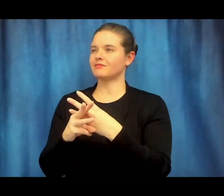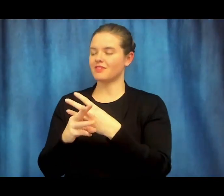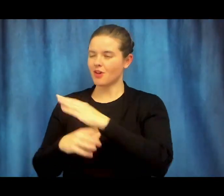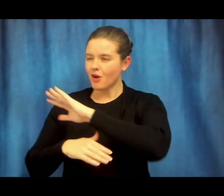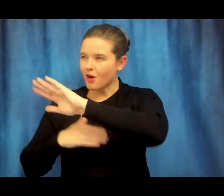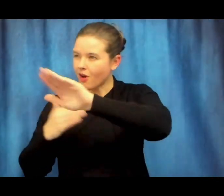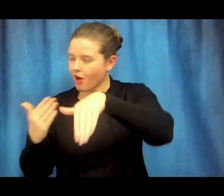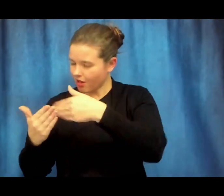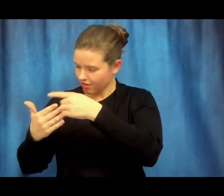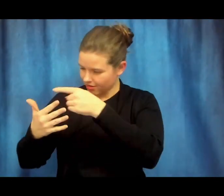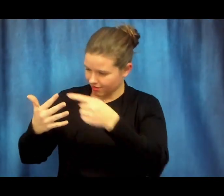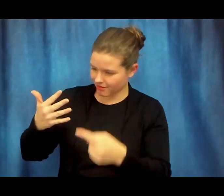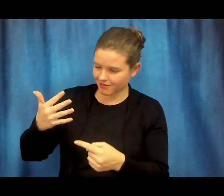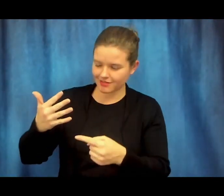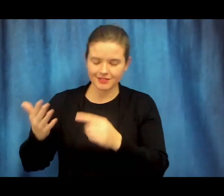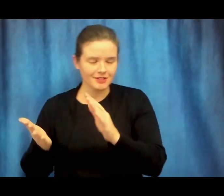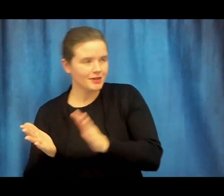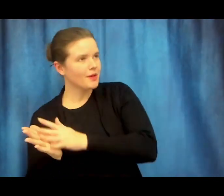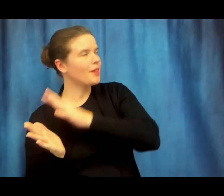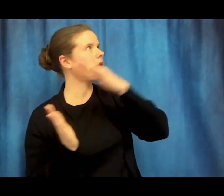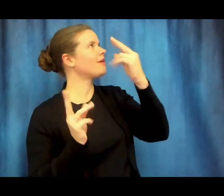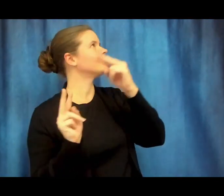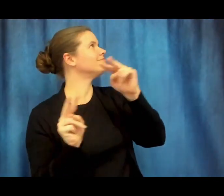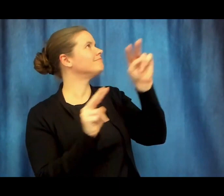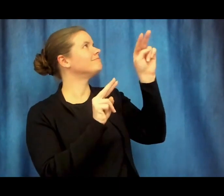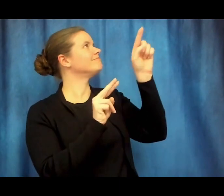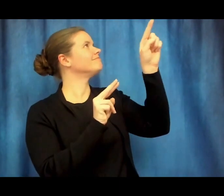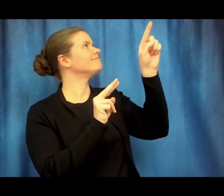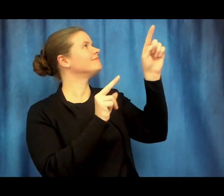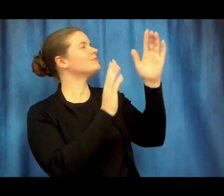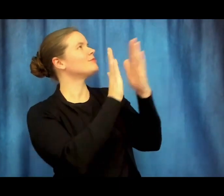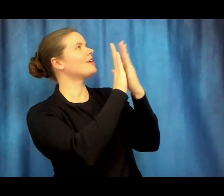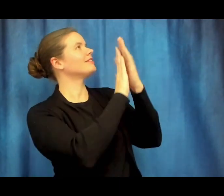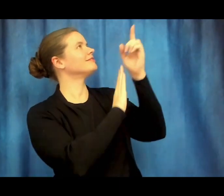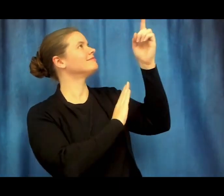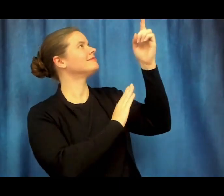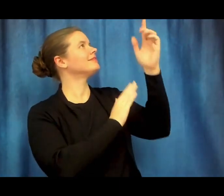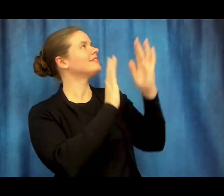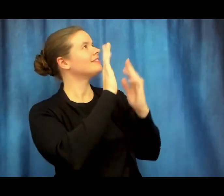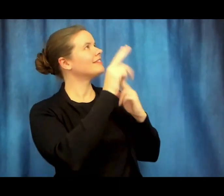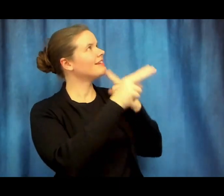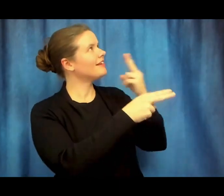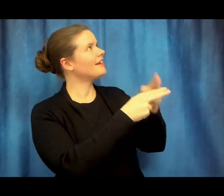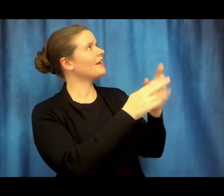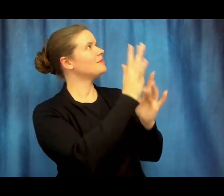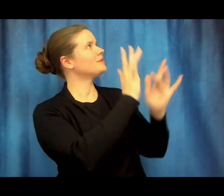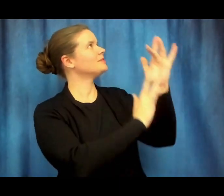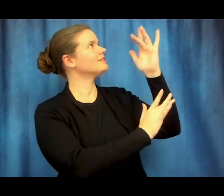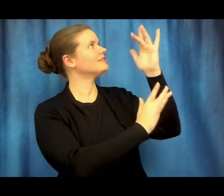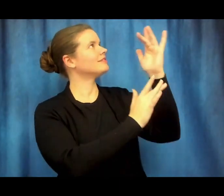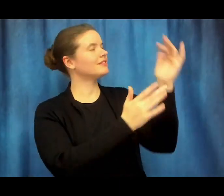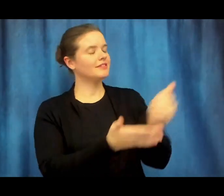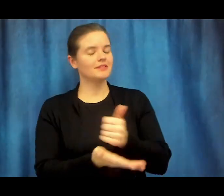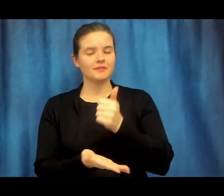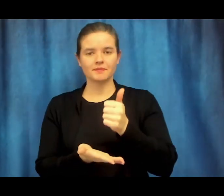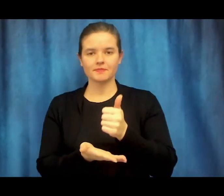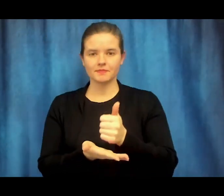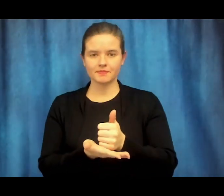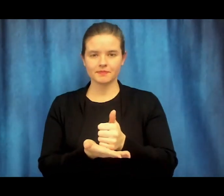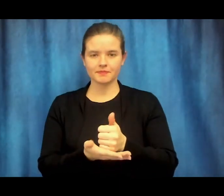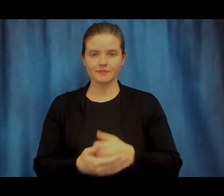world. And in all this, may you get all the glory and all the praise. It is in the name of Jesus that I have prayed this. Amen.